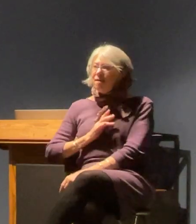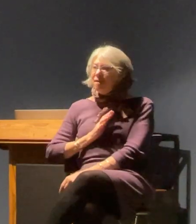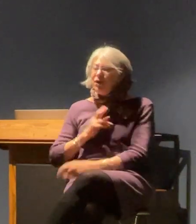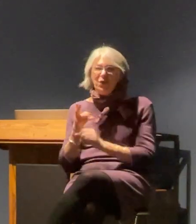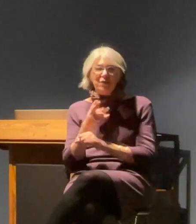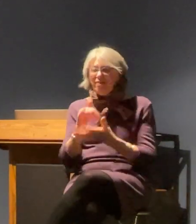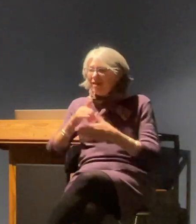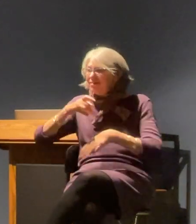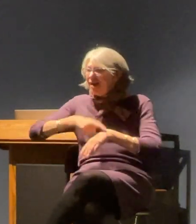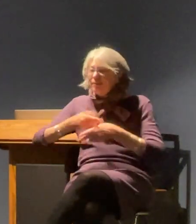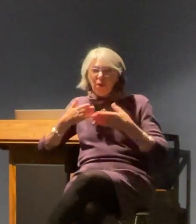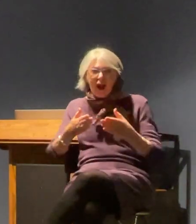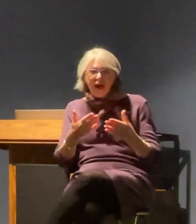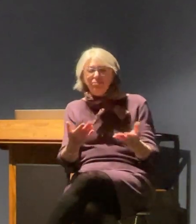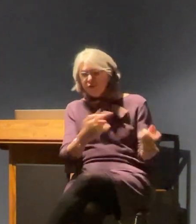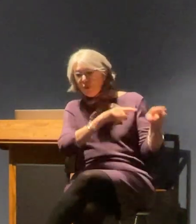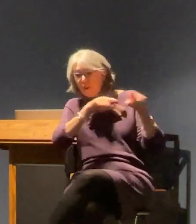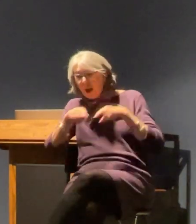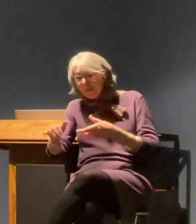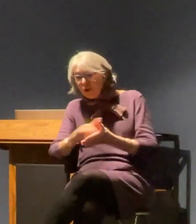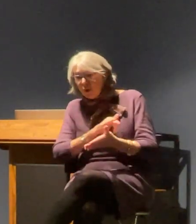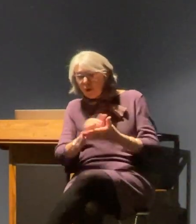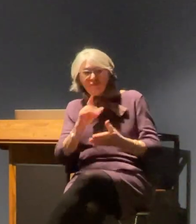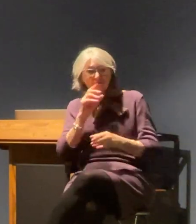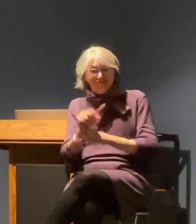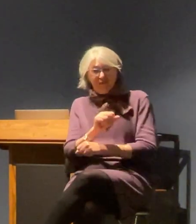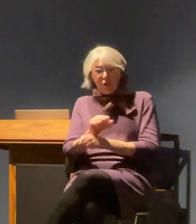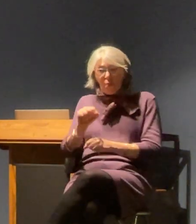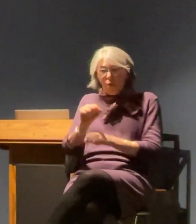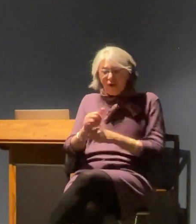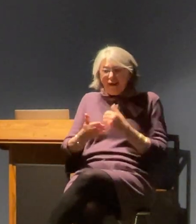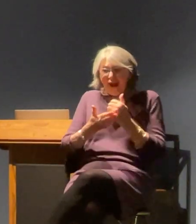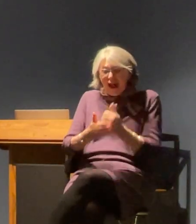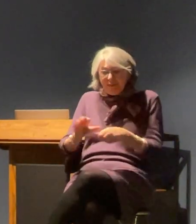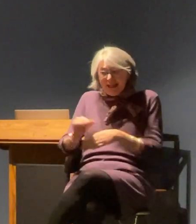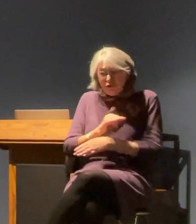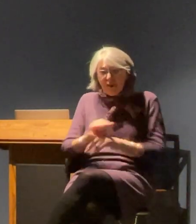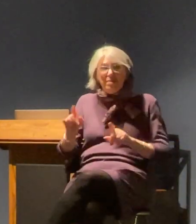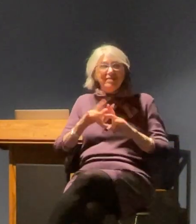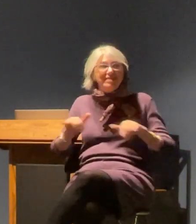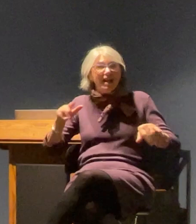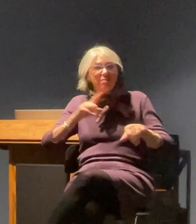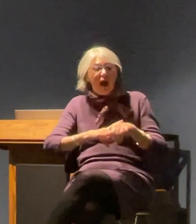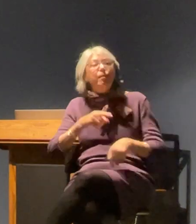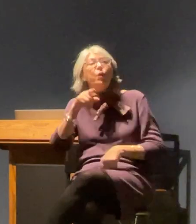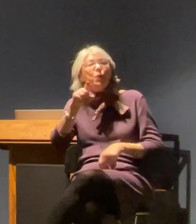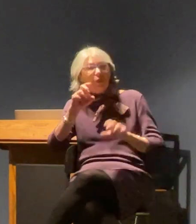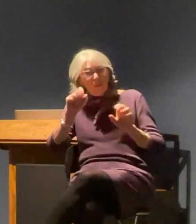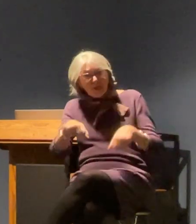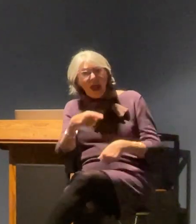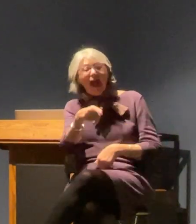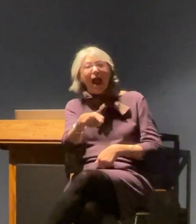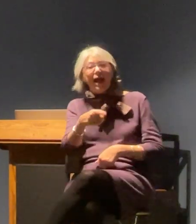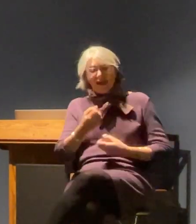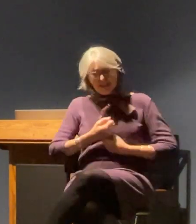using that time as a way to come up to New York, obviously, to work and help the industries, but it was a way to say you can actually